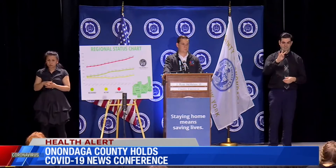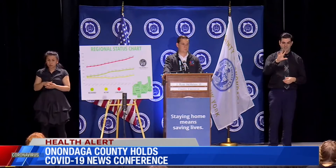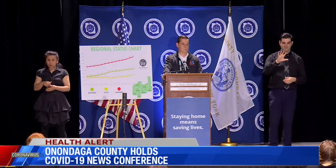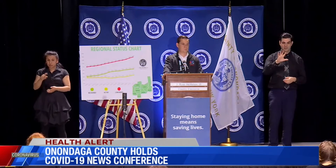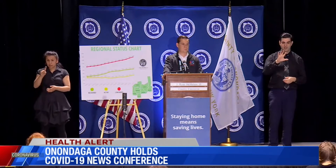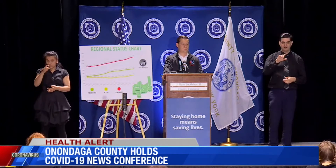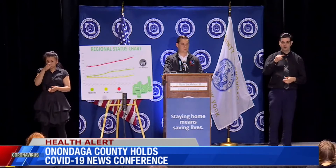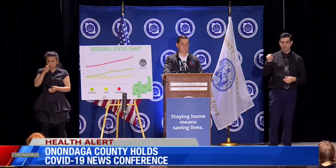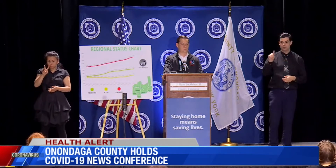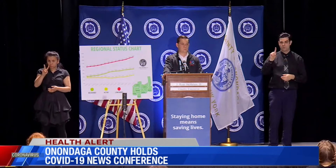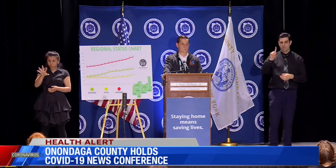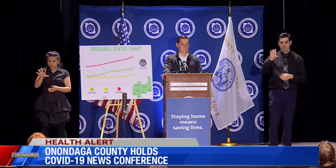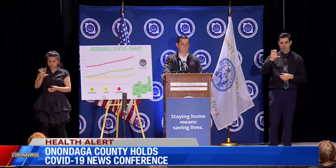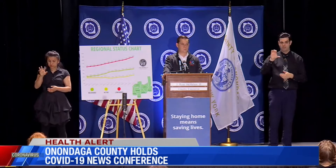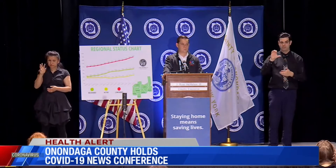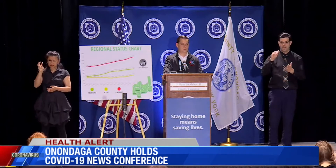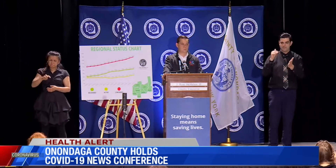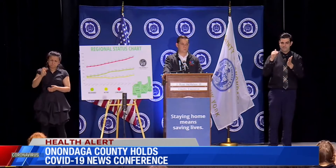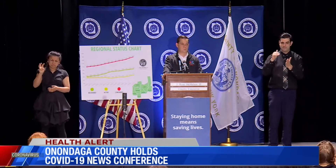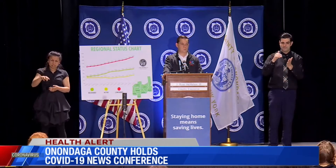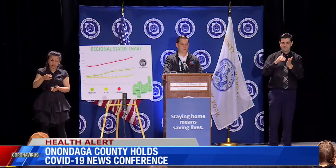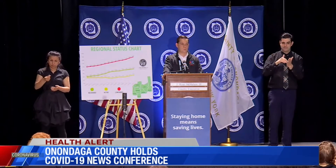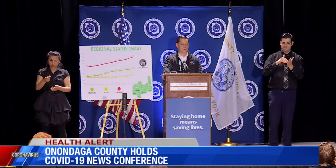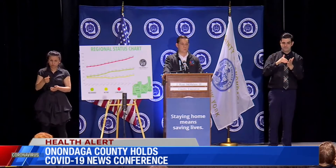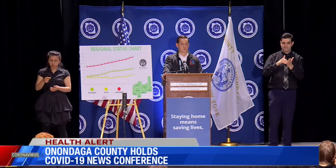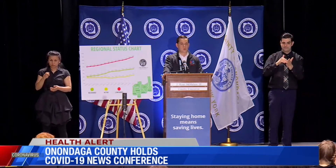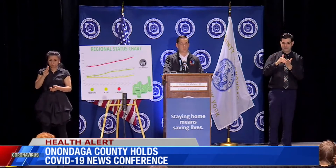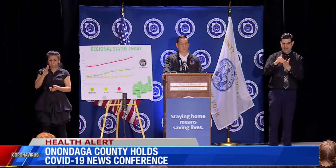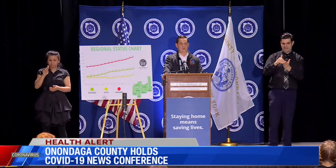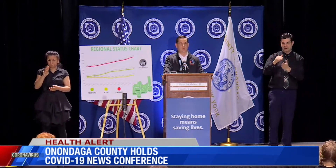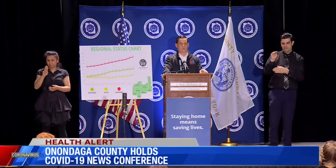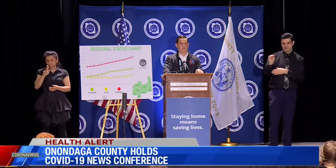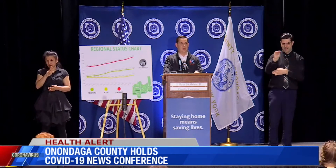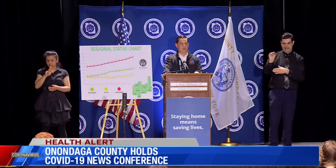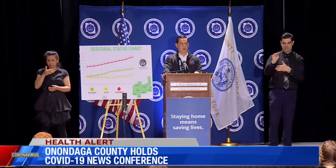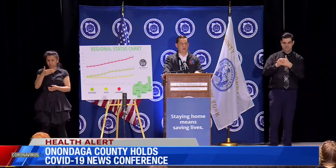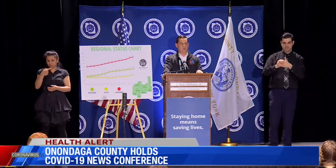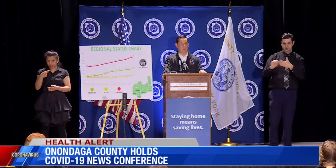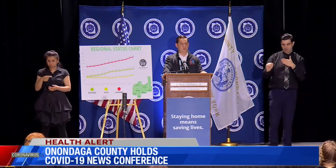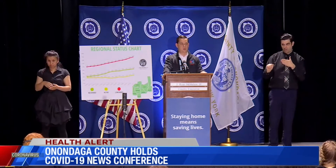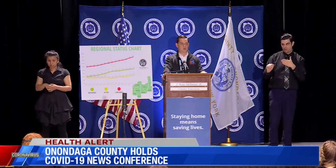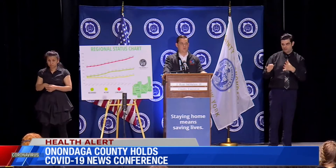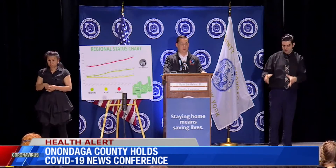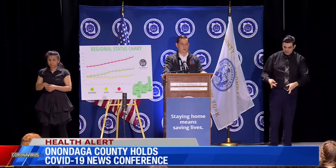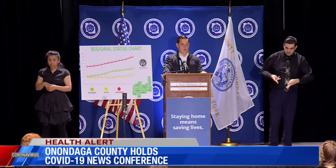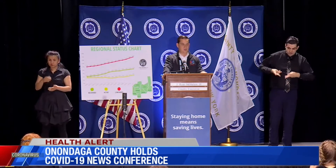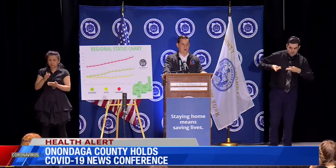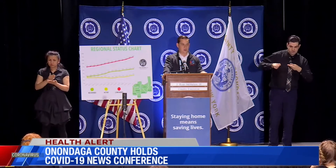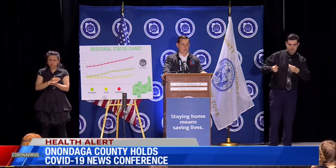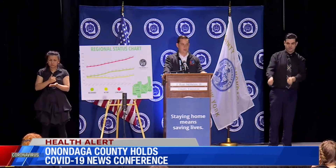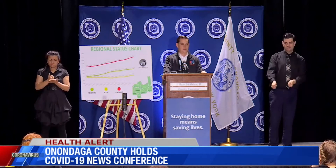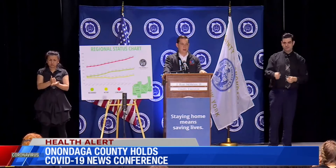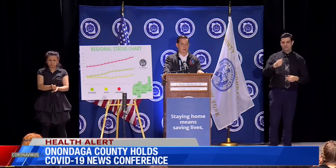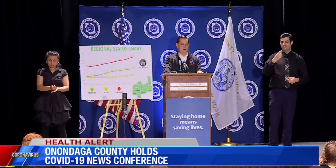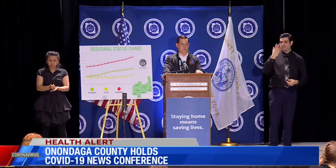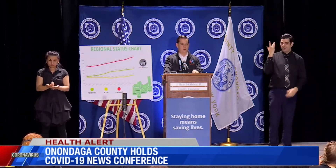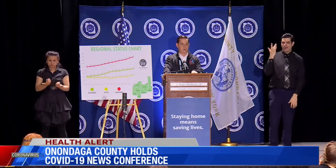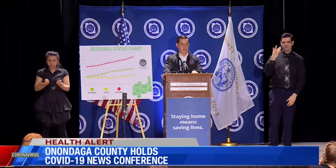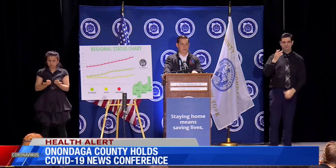or budget changes as this kind of drags into spring and summer? We've already made a bunch of austerity